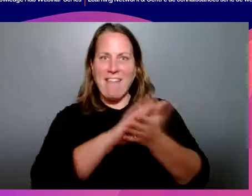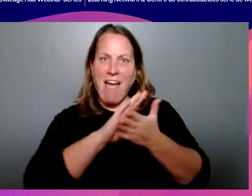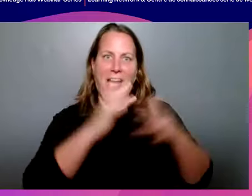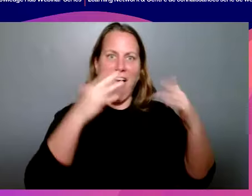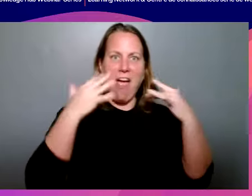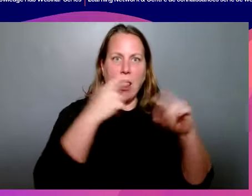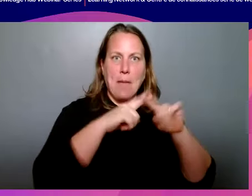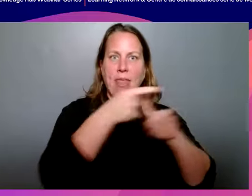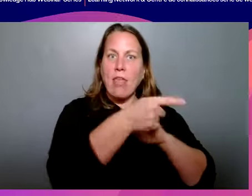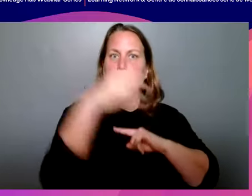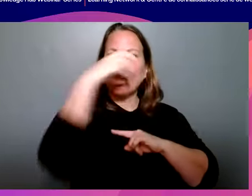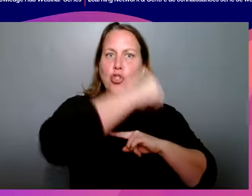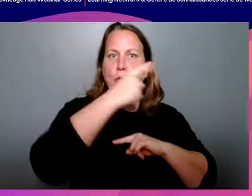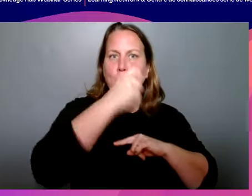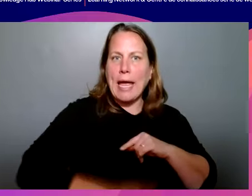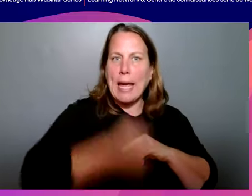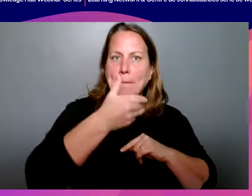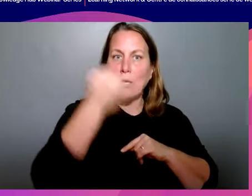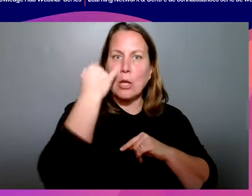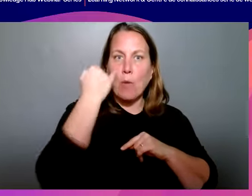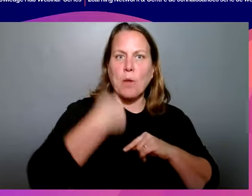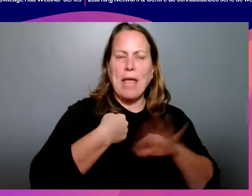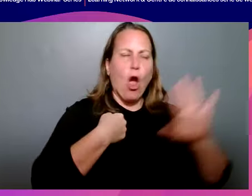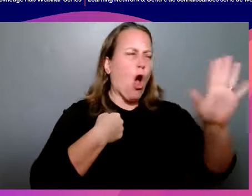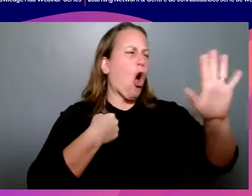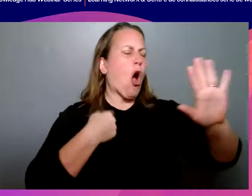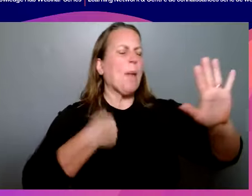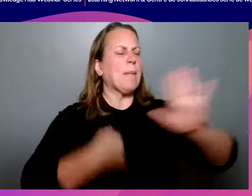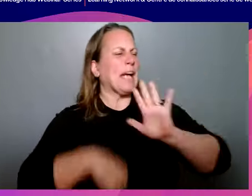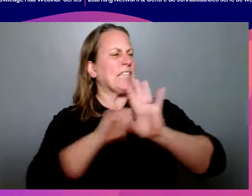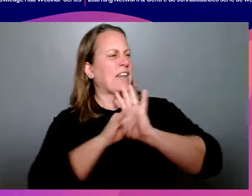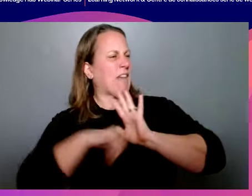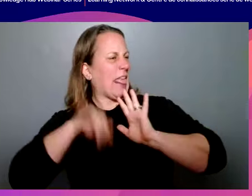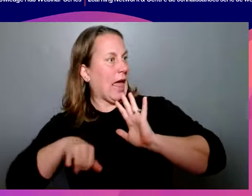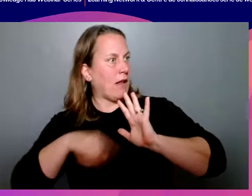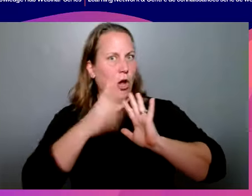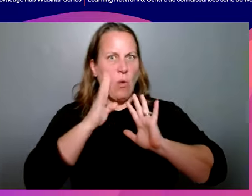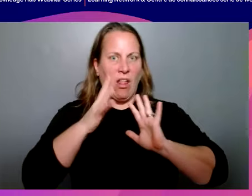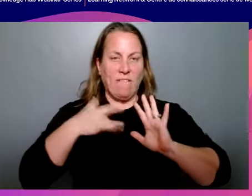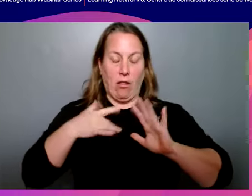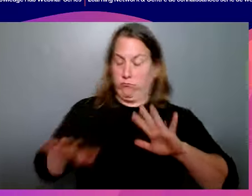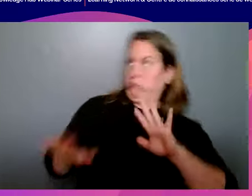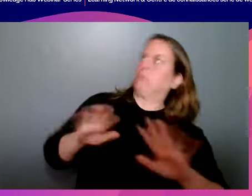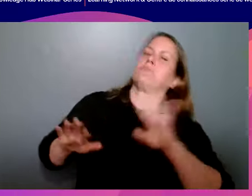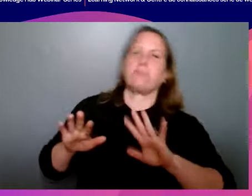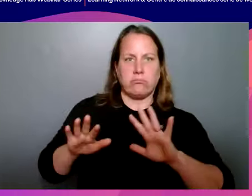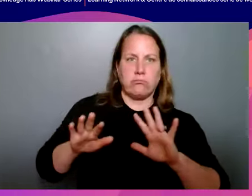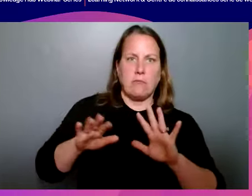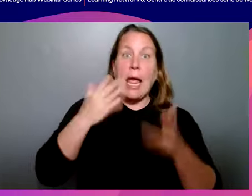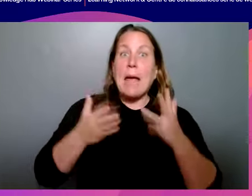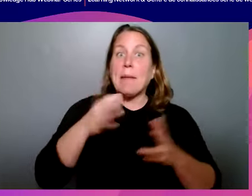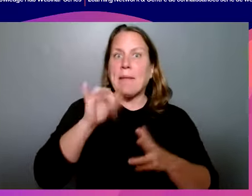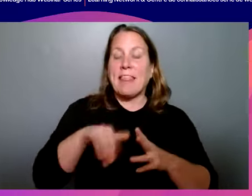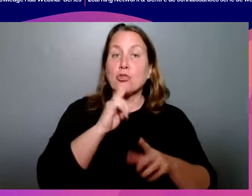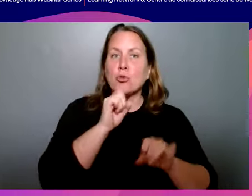And if I correct them, maybe they take a subtle step back. And this may not intend to cause harm, but in